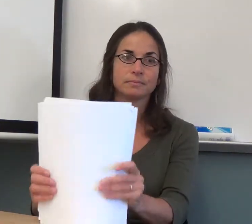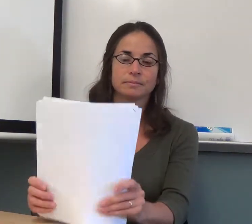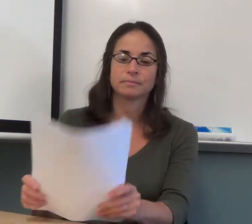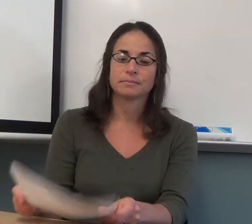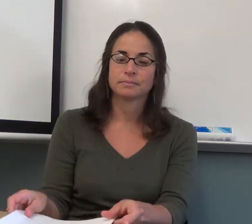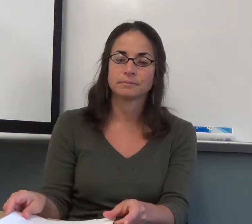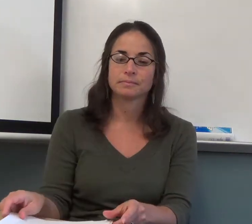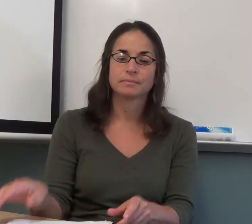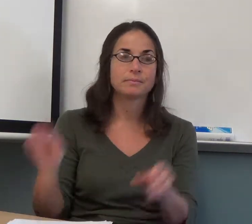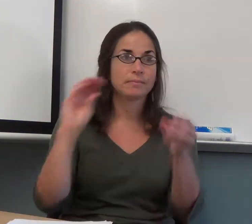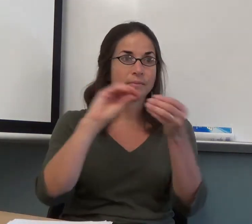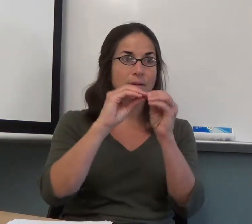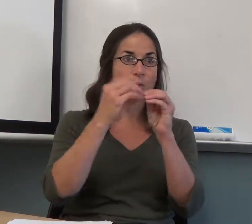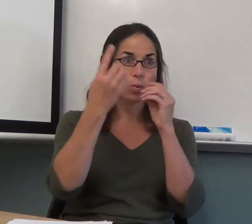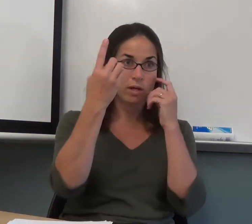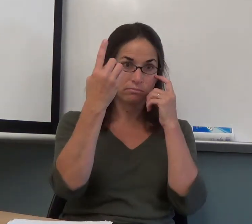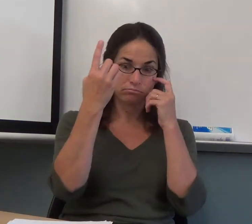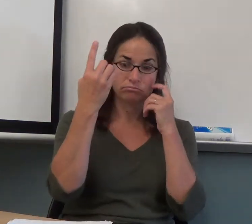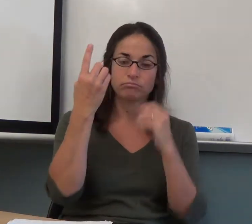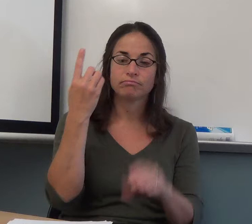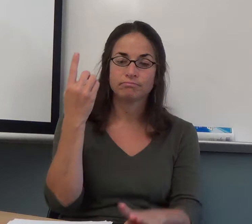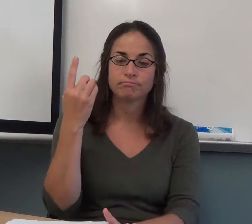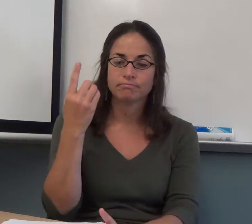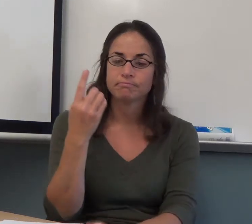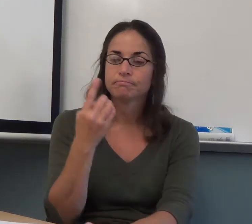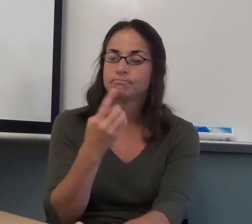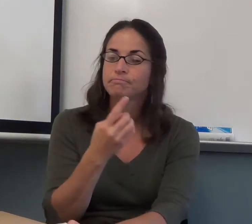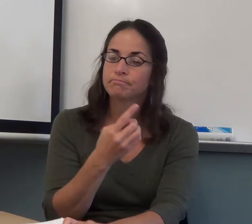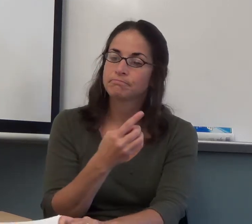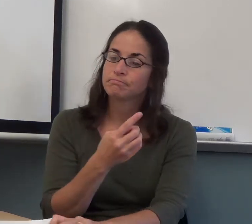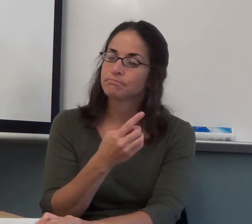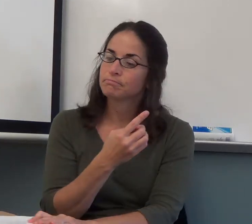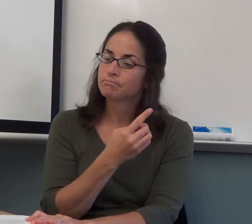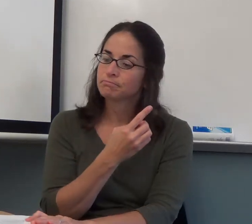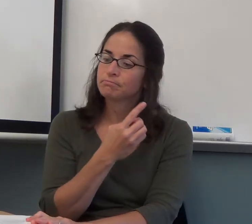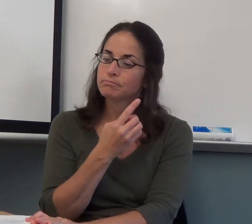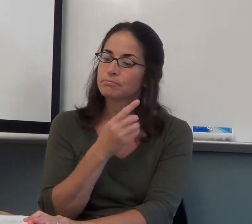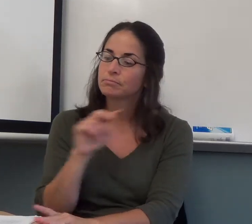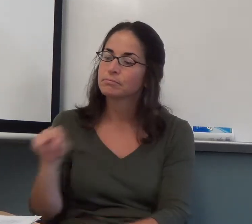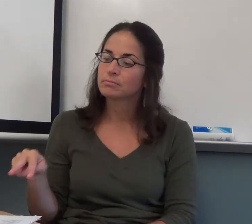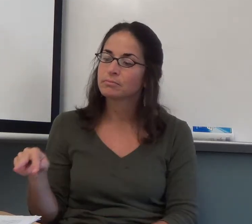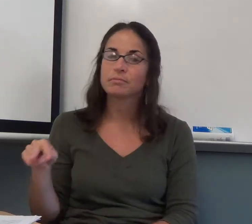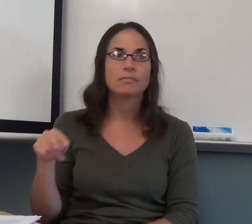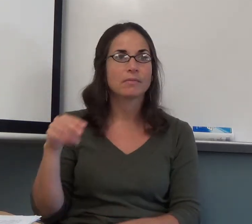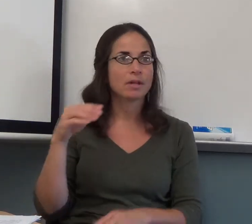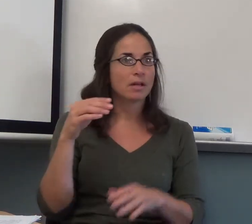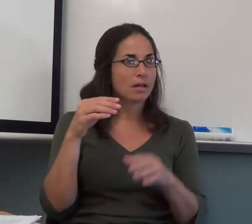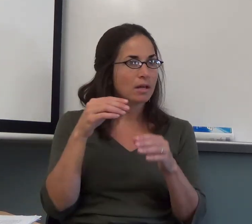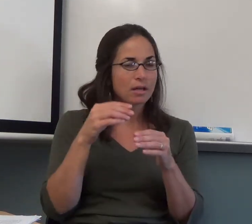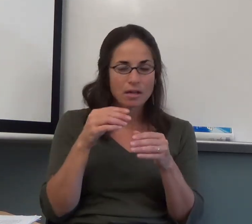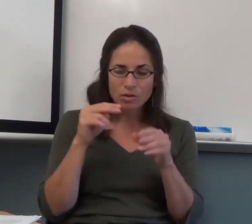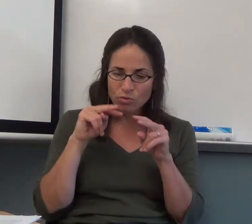First one, number 1. We are looking for meaning.